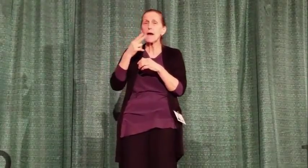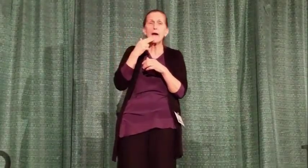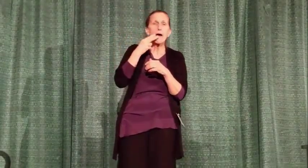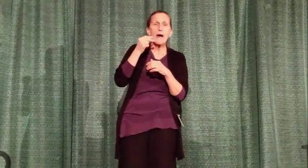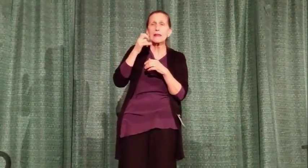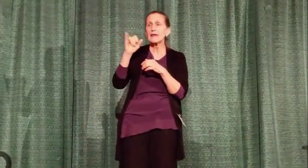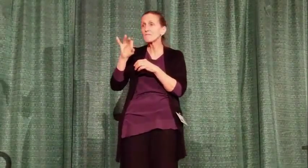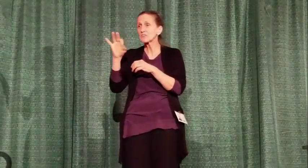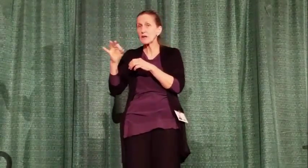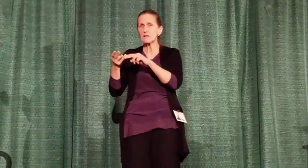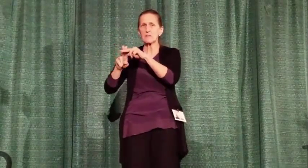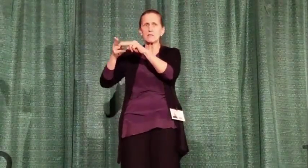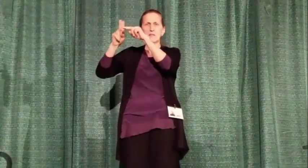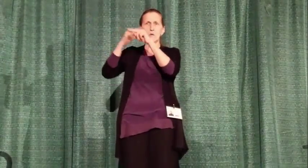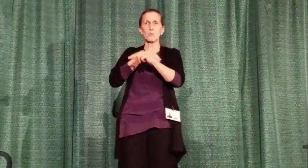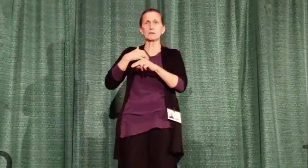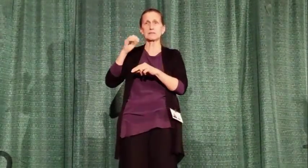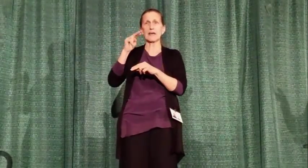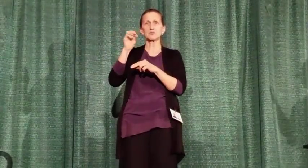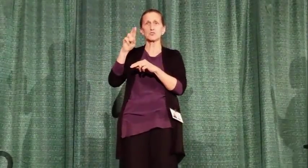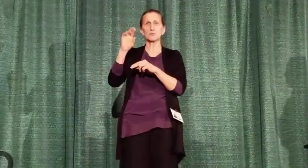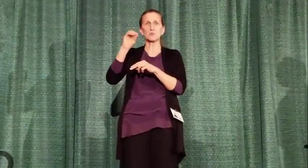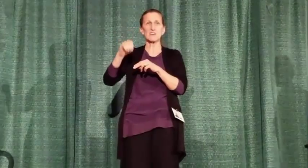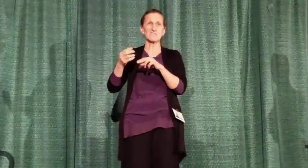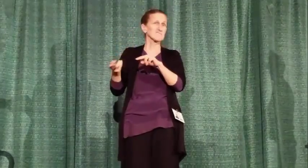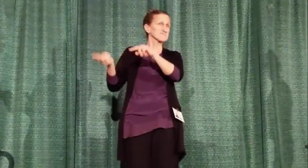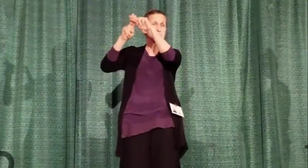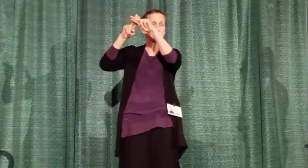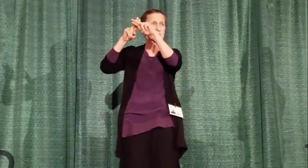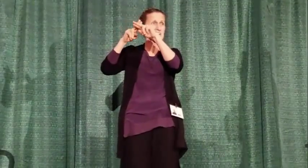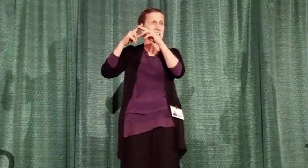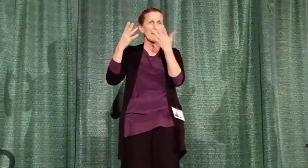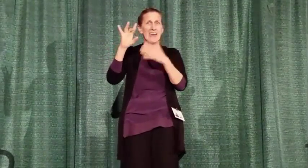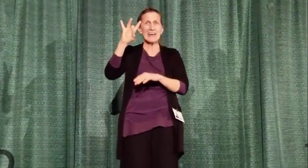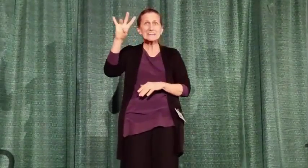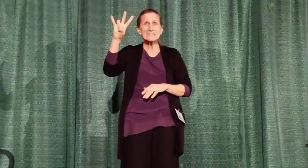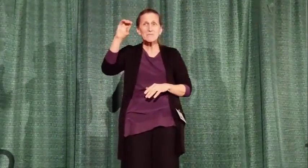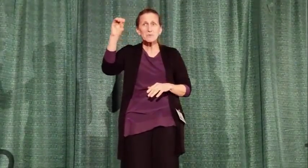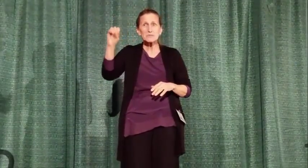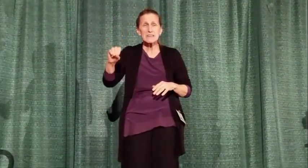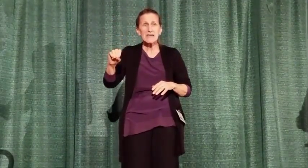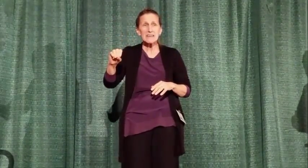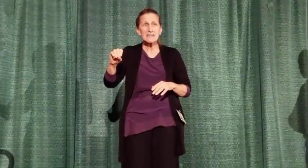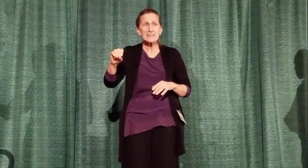of course, increase breast cancer rates by tremendous amounts, by 87%.